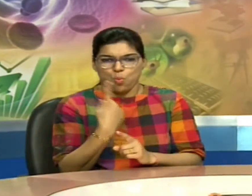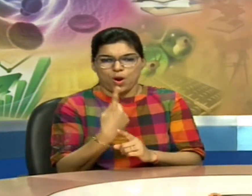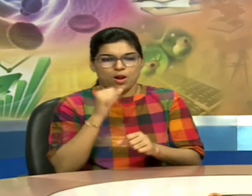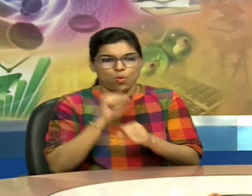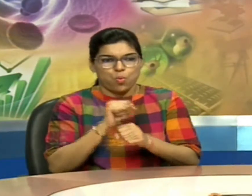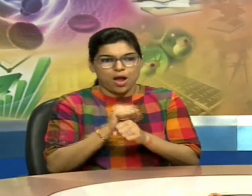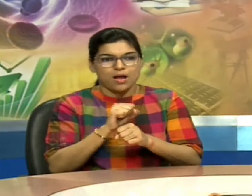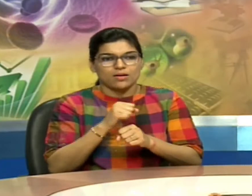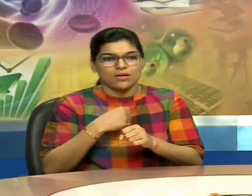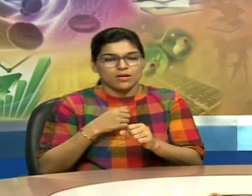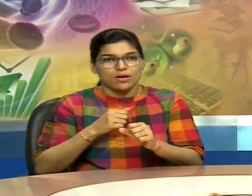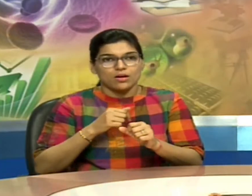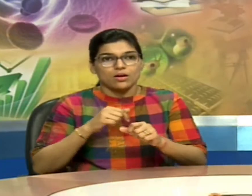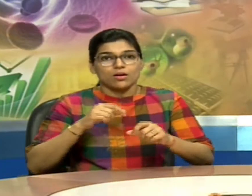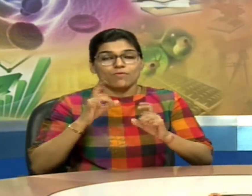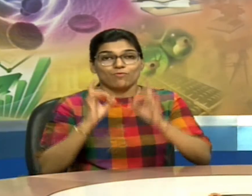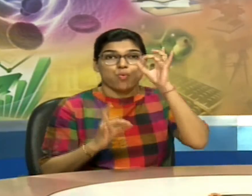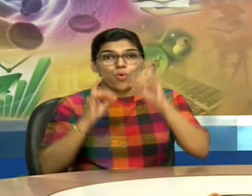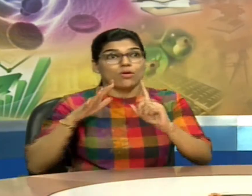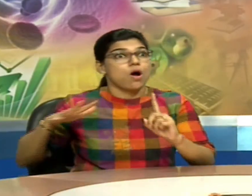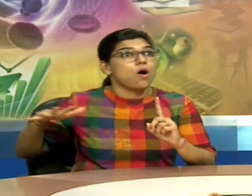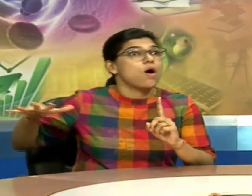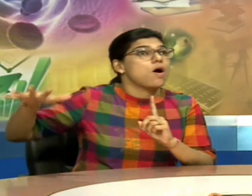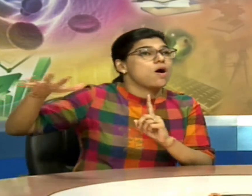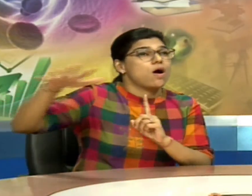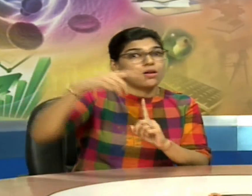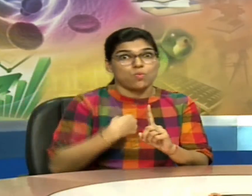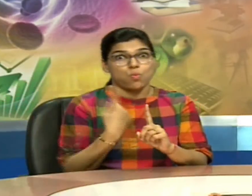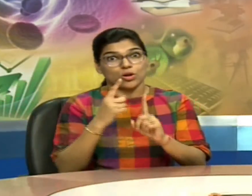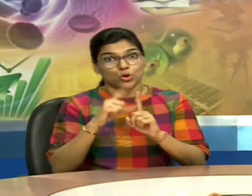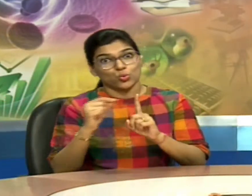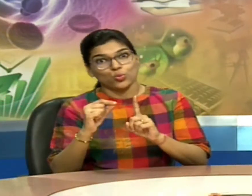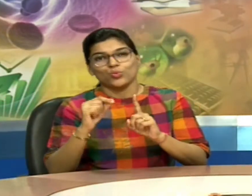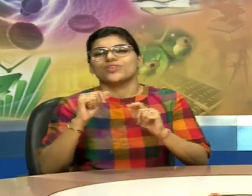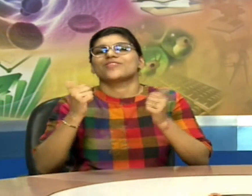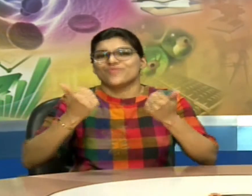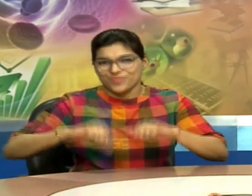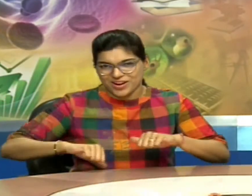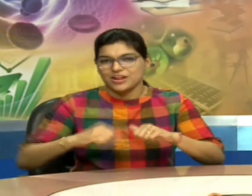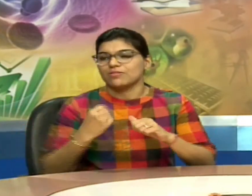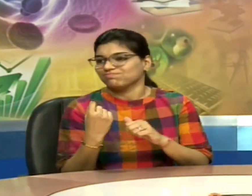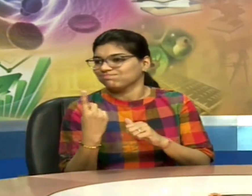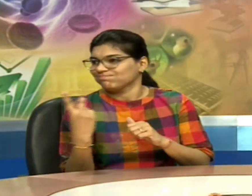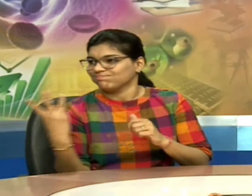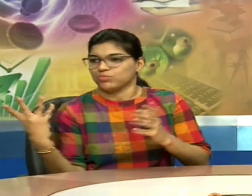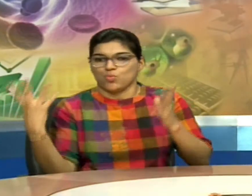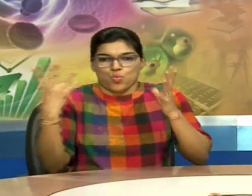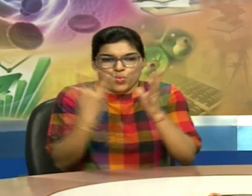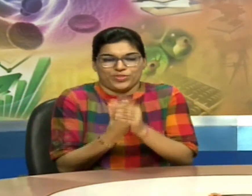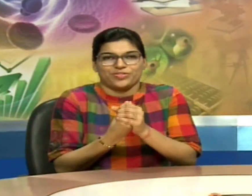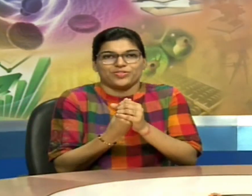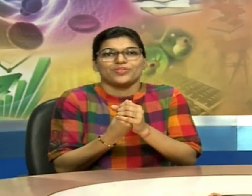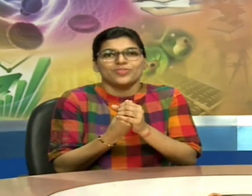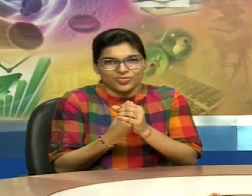the focus is on the human world, because